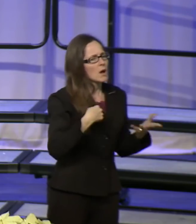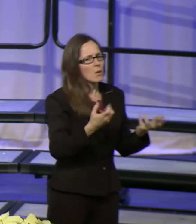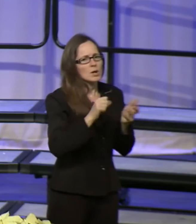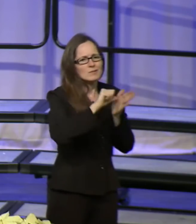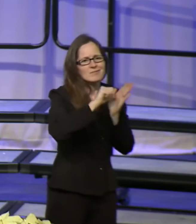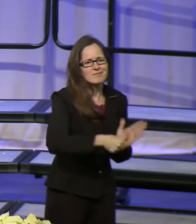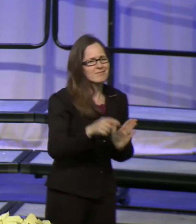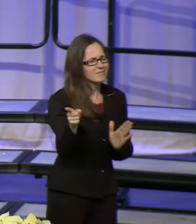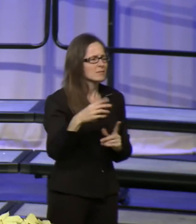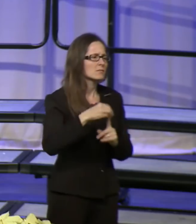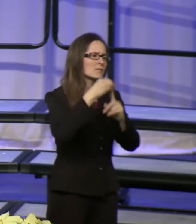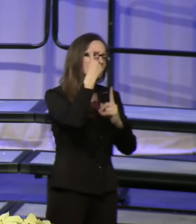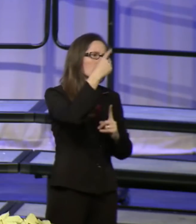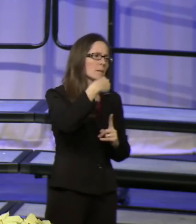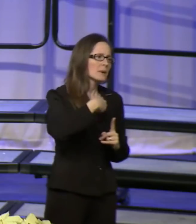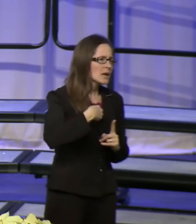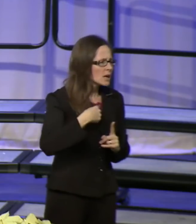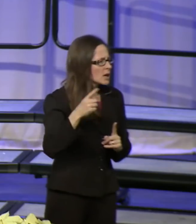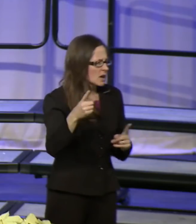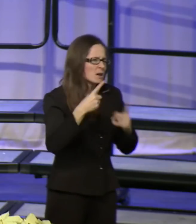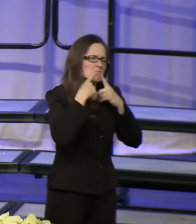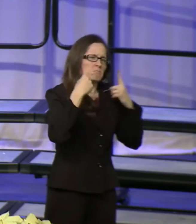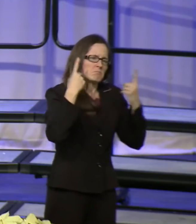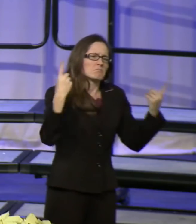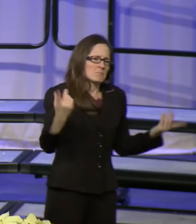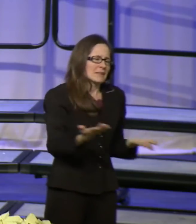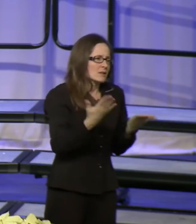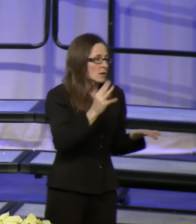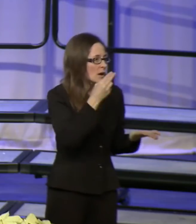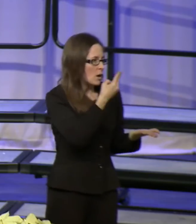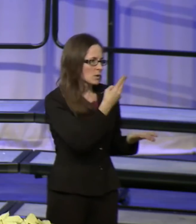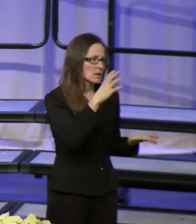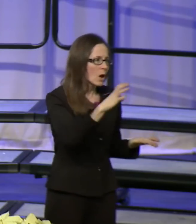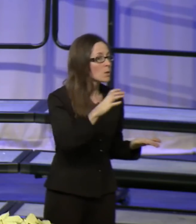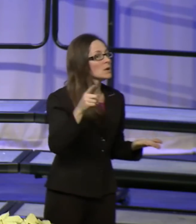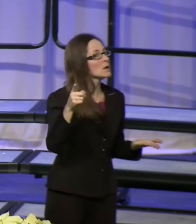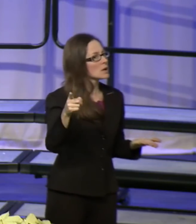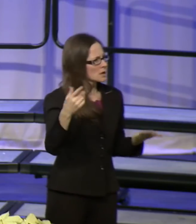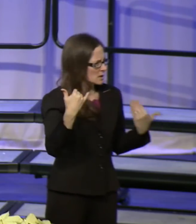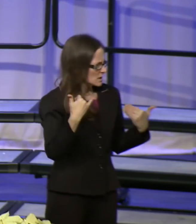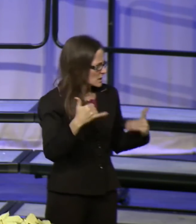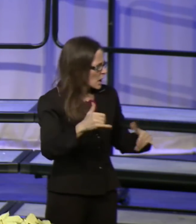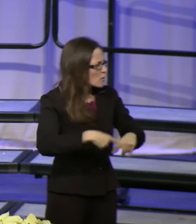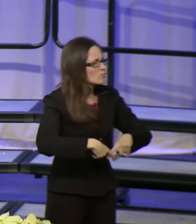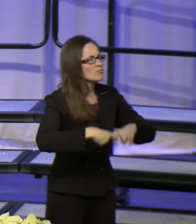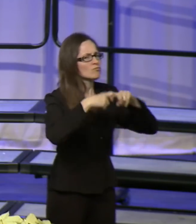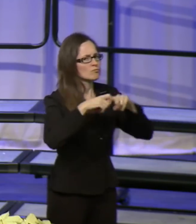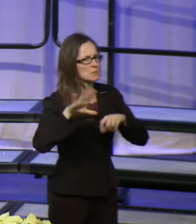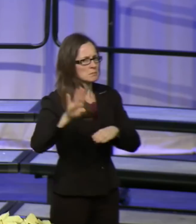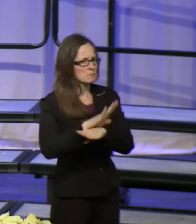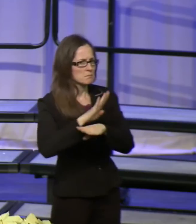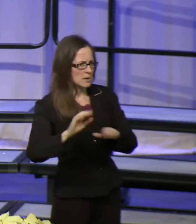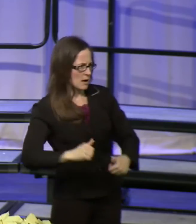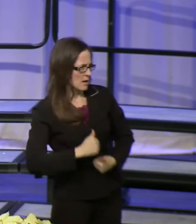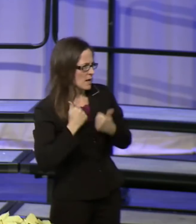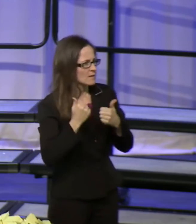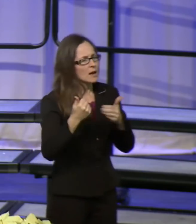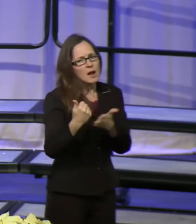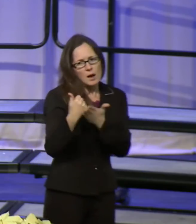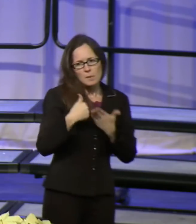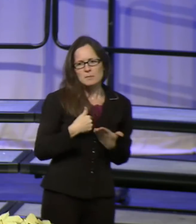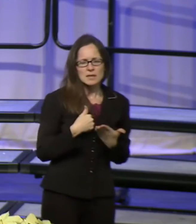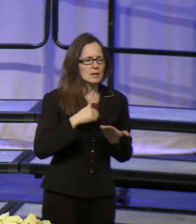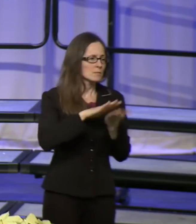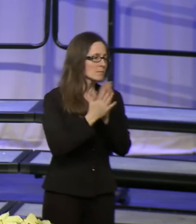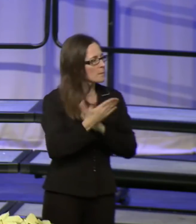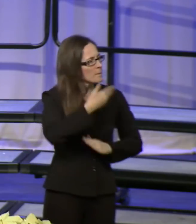on and with his legendary status here in Howard County, he took a chance on spending time with me to make me an elected official, make me a better man. Thank you, brother.